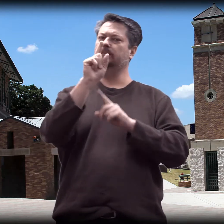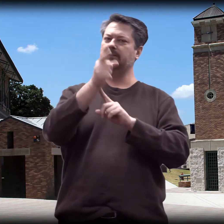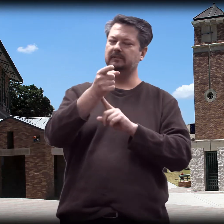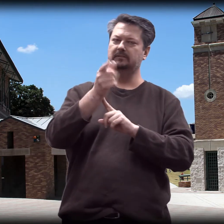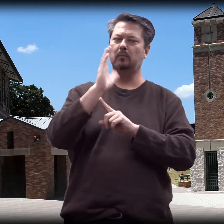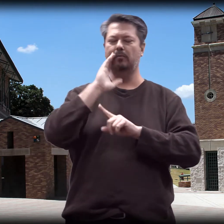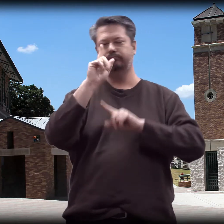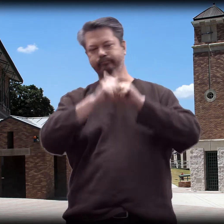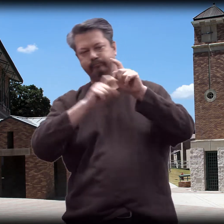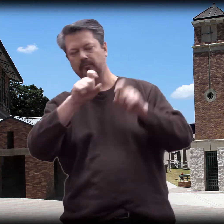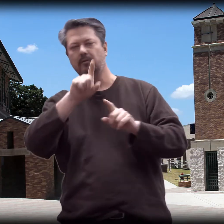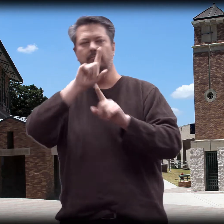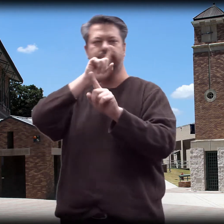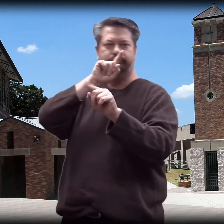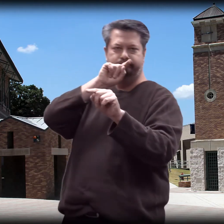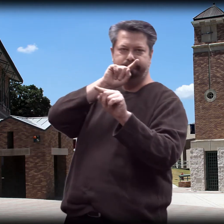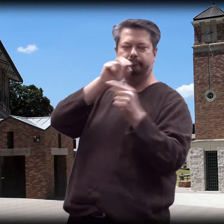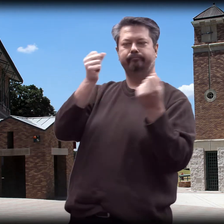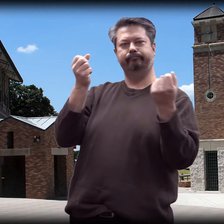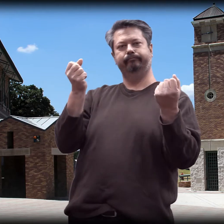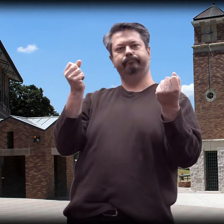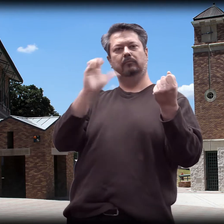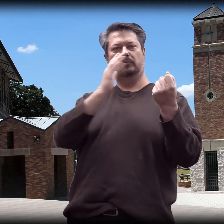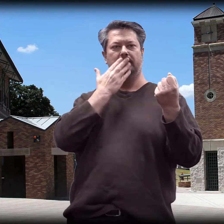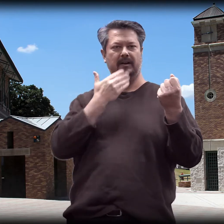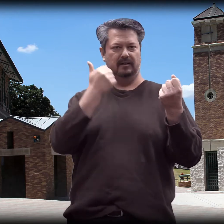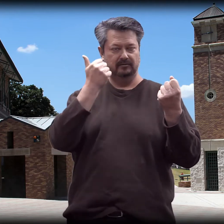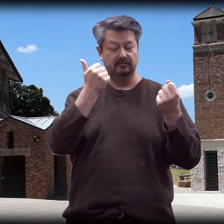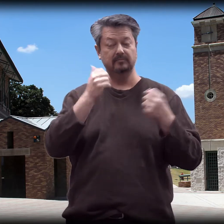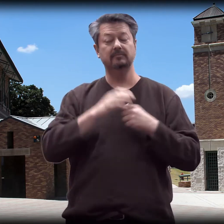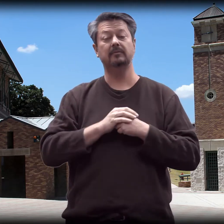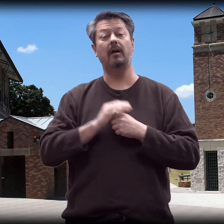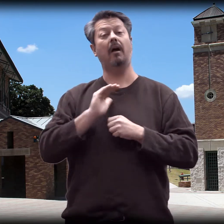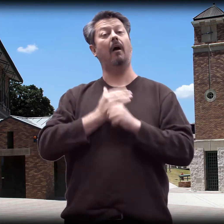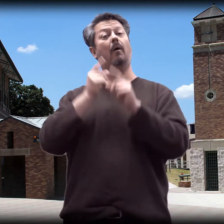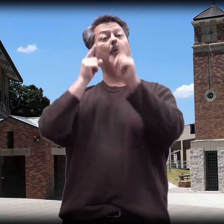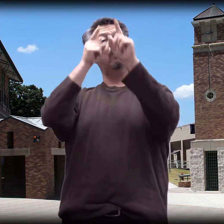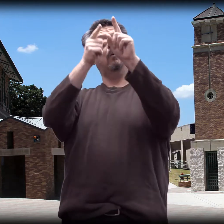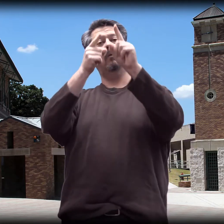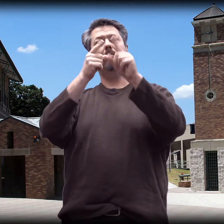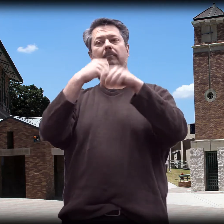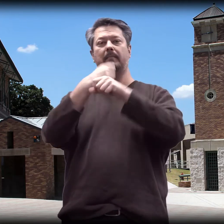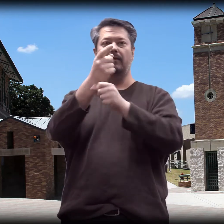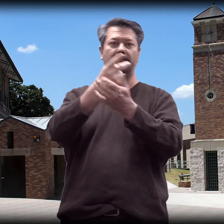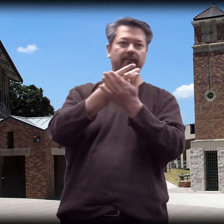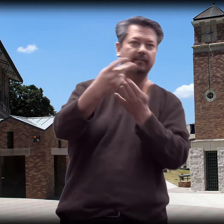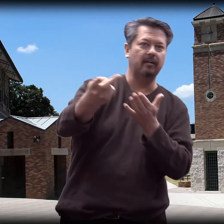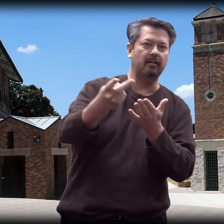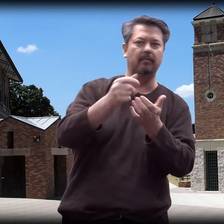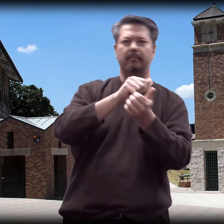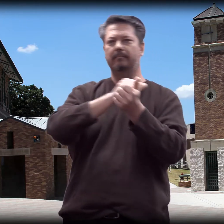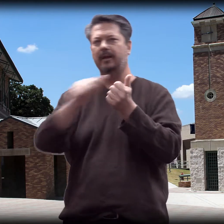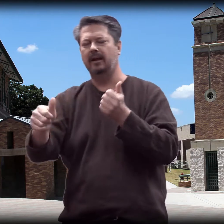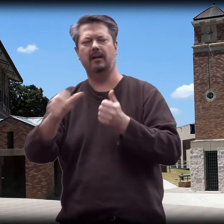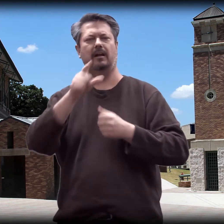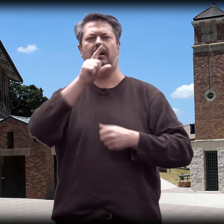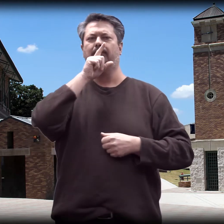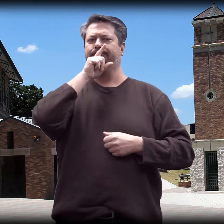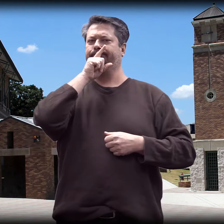questions, roughly about 20 minutes, about social and work topics, and you're asked to sign your best. The goal is not to pass or fail